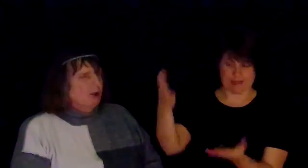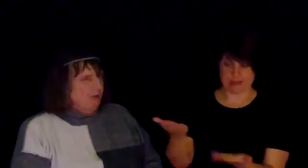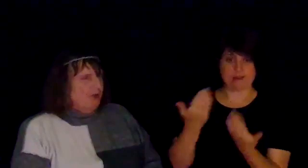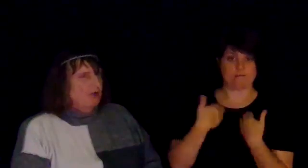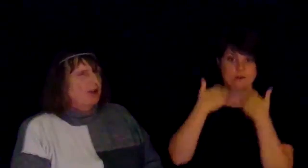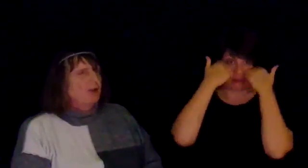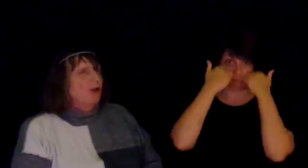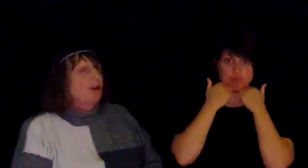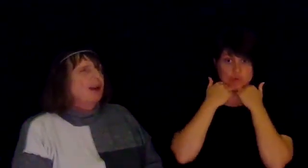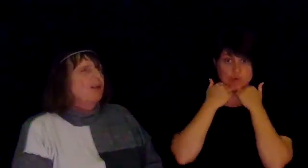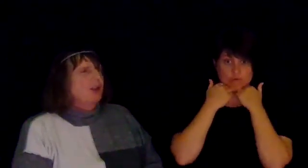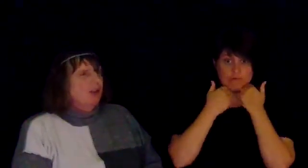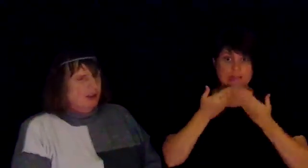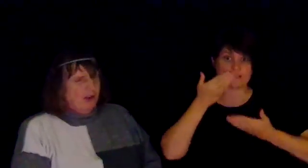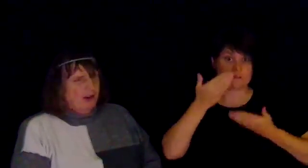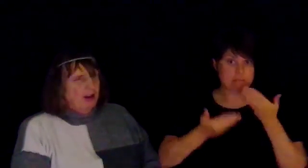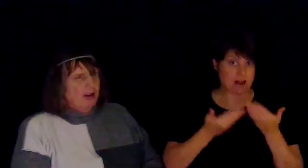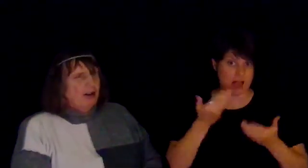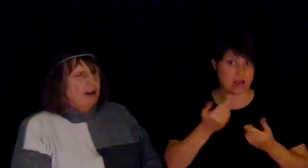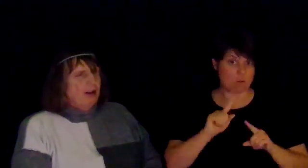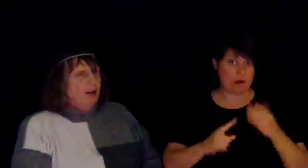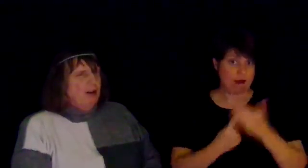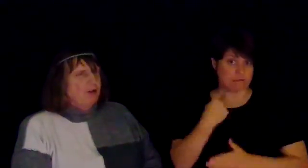situation as well. There's further evidence.